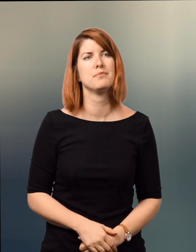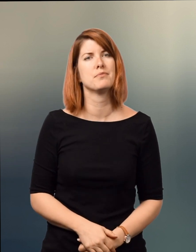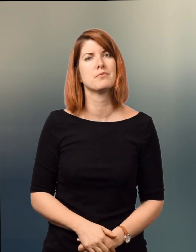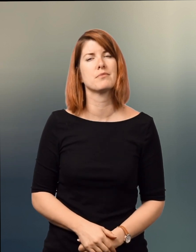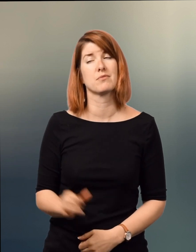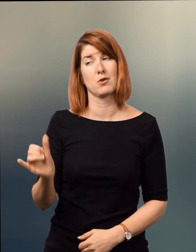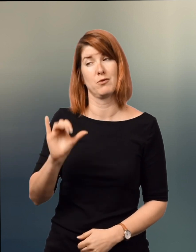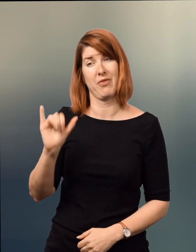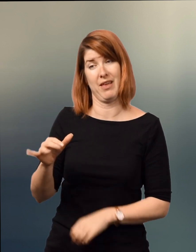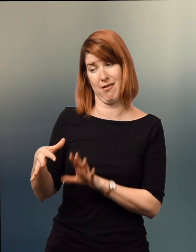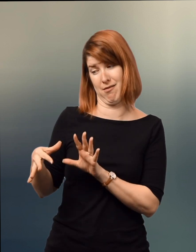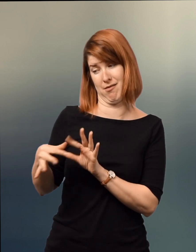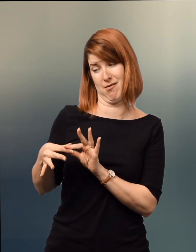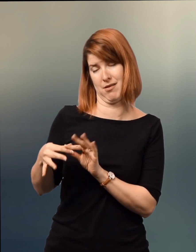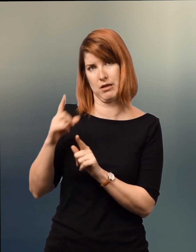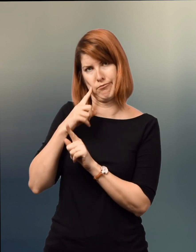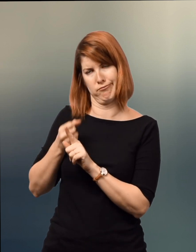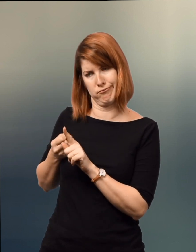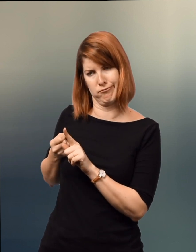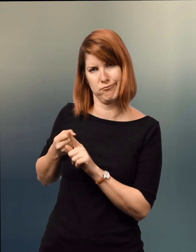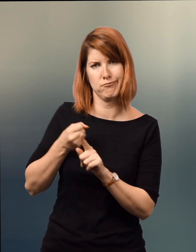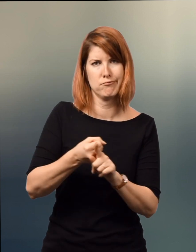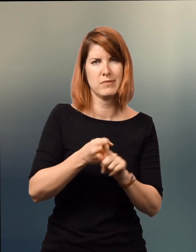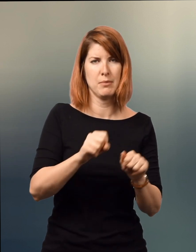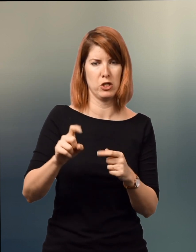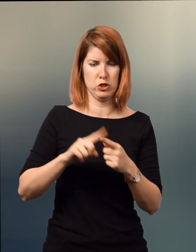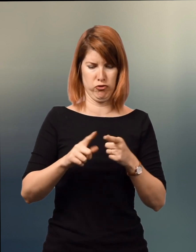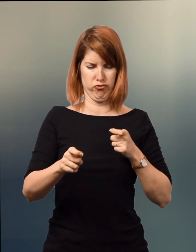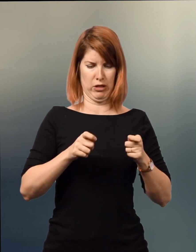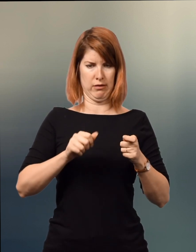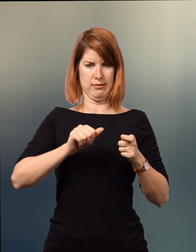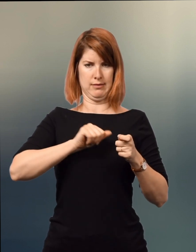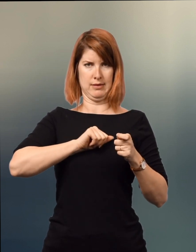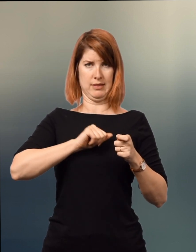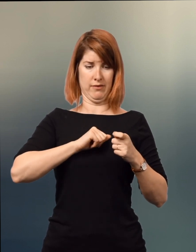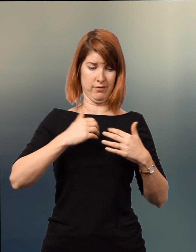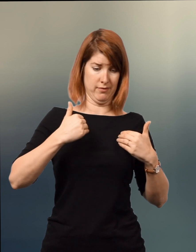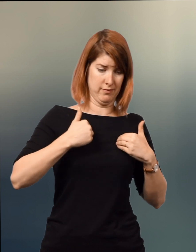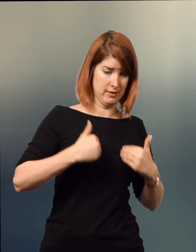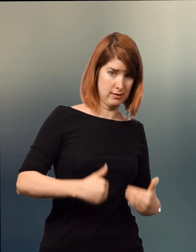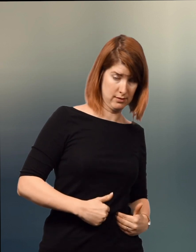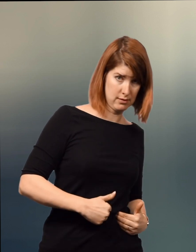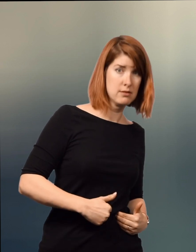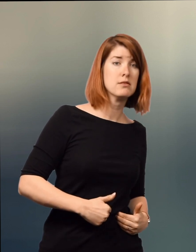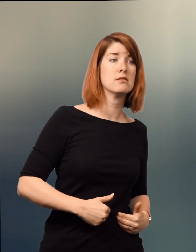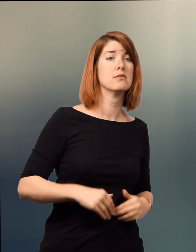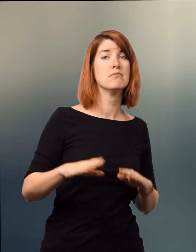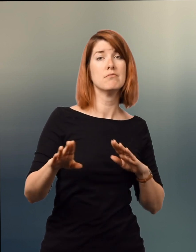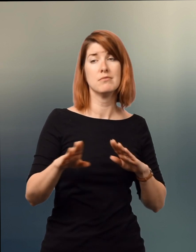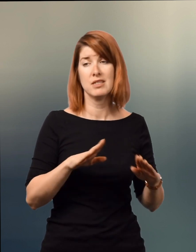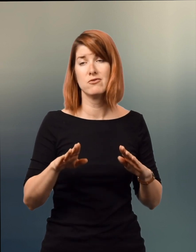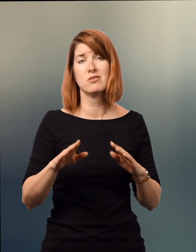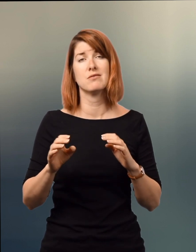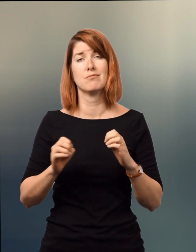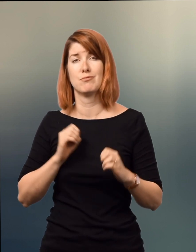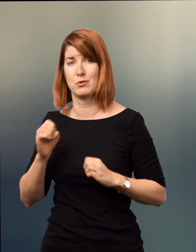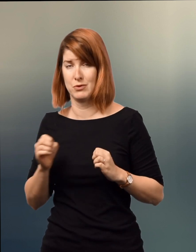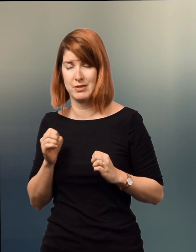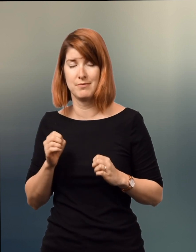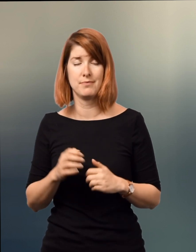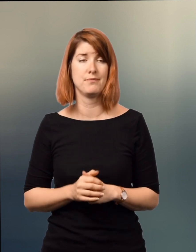they grow and mature. It also has a strong effect on the child's ability to regulate themselves